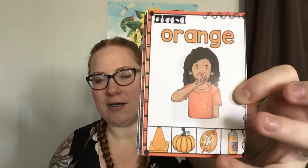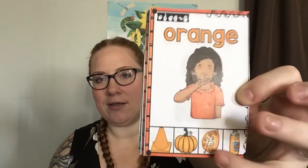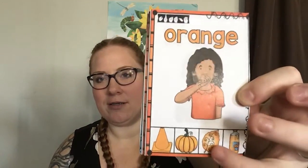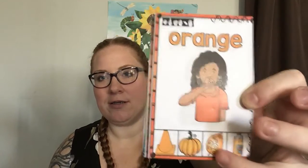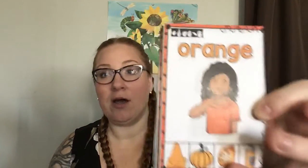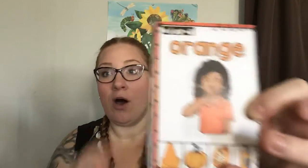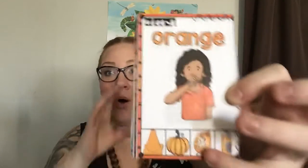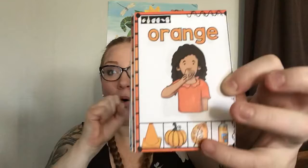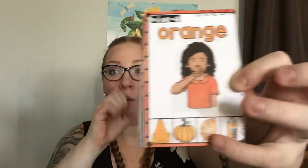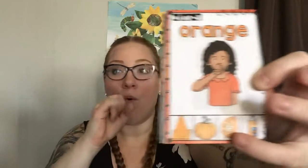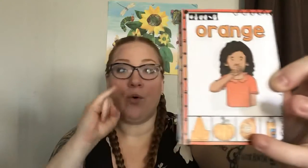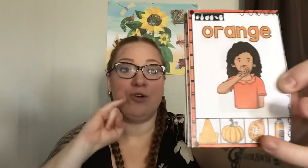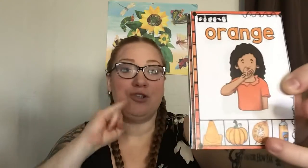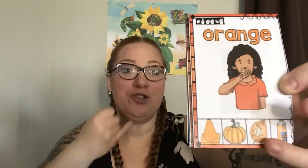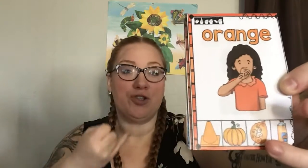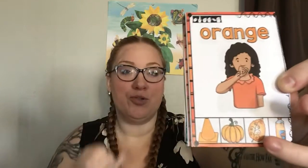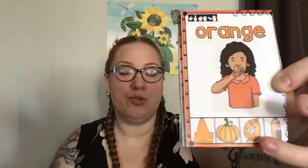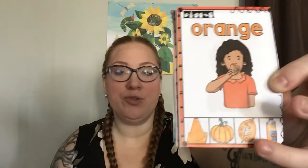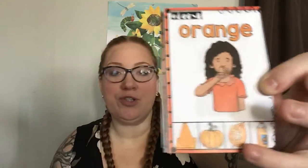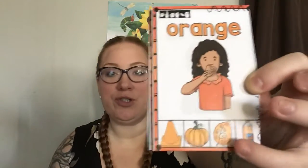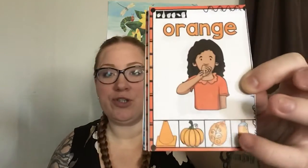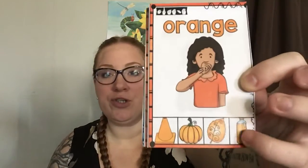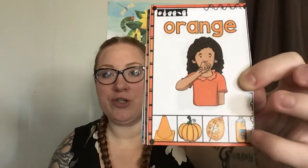And orange juice.